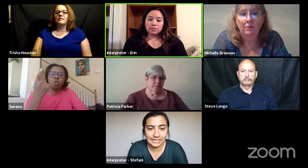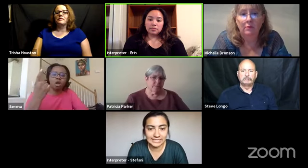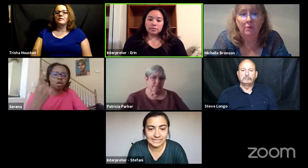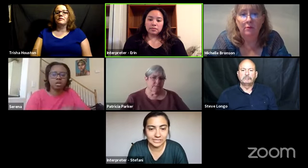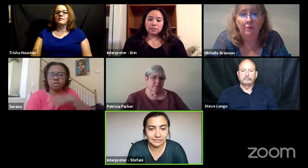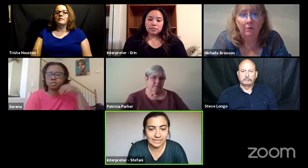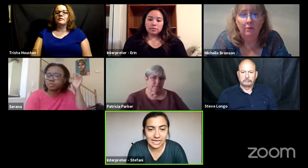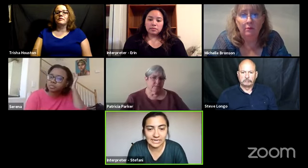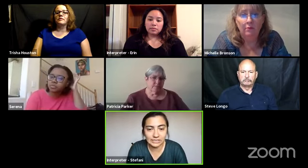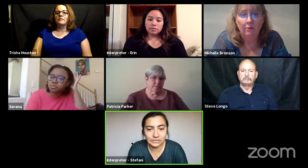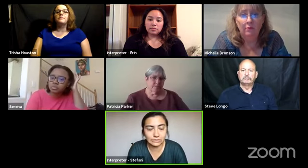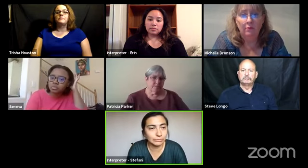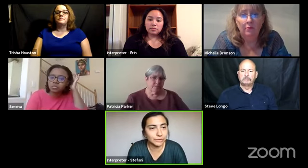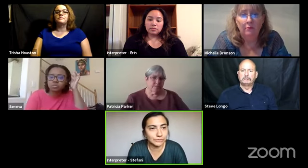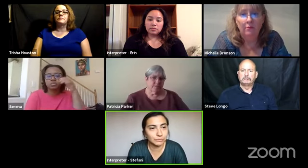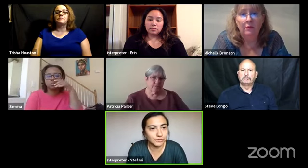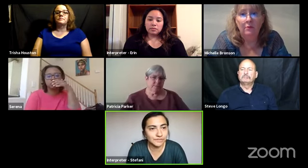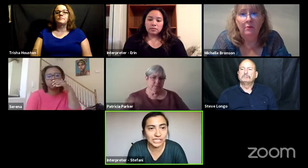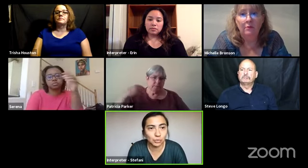This is Serena. I do move to approve section 1.